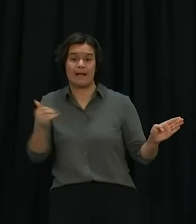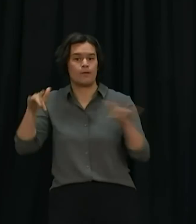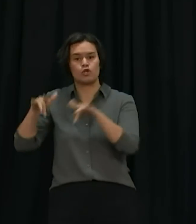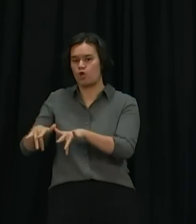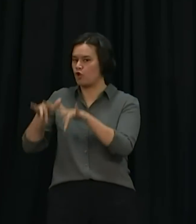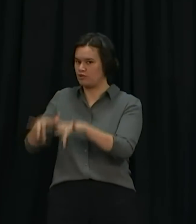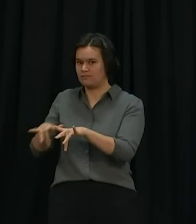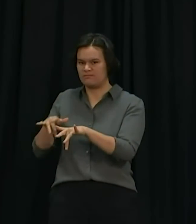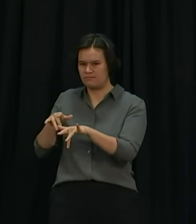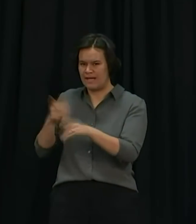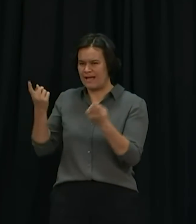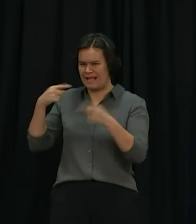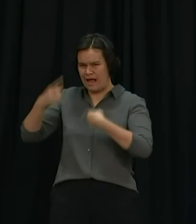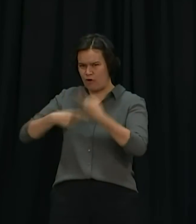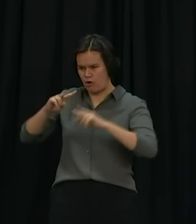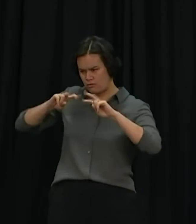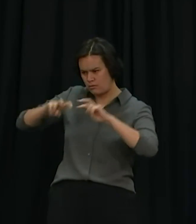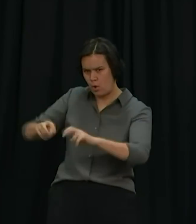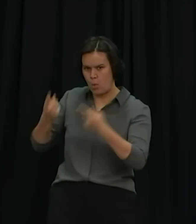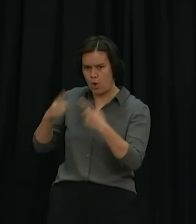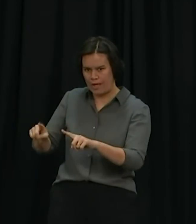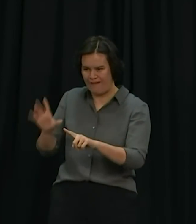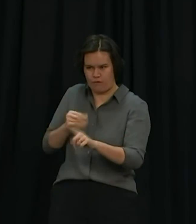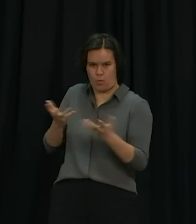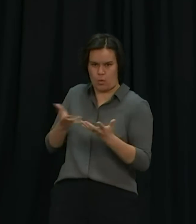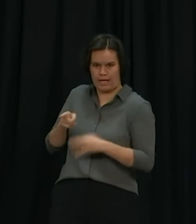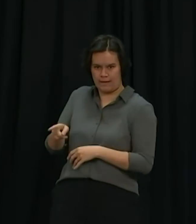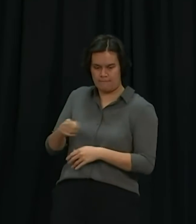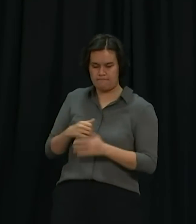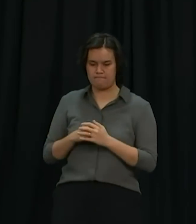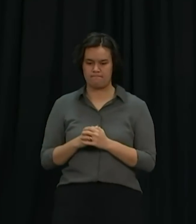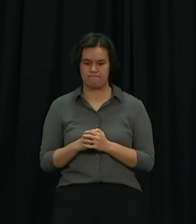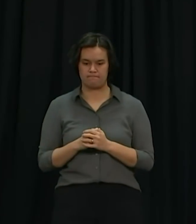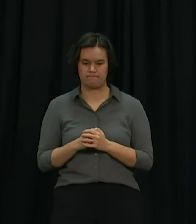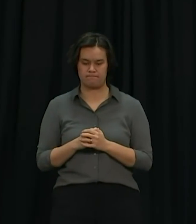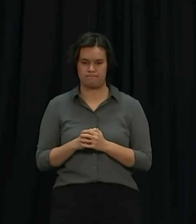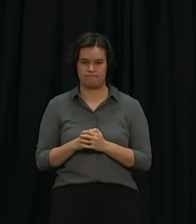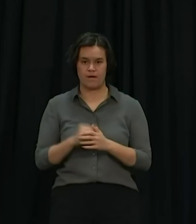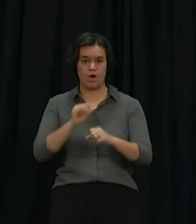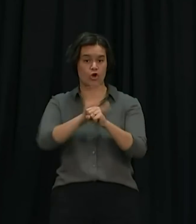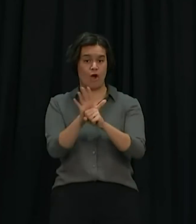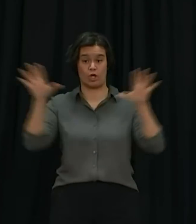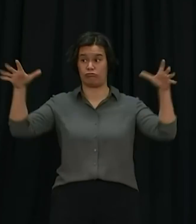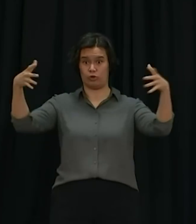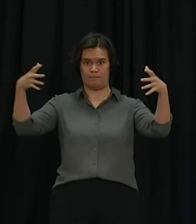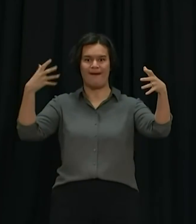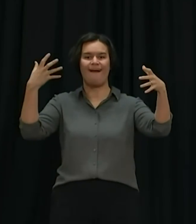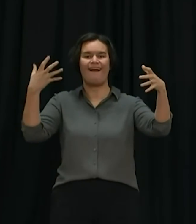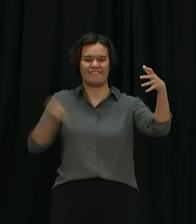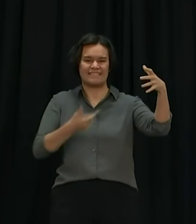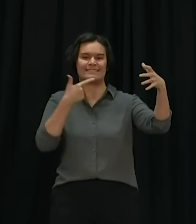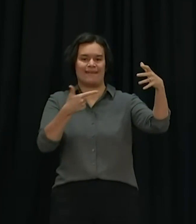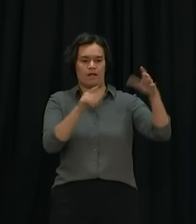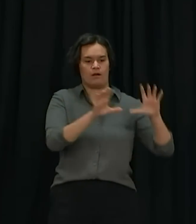epidemiologically and through our ongoing genome sequencing. There are currently 7 subclasses identified within the outbreak, the